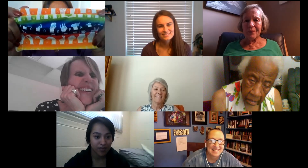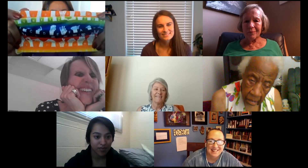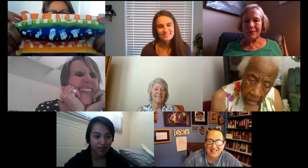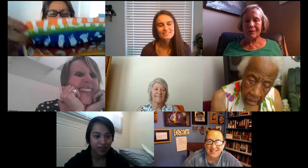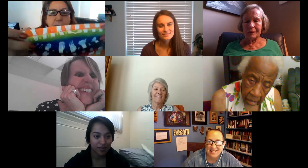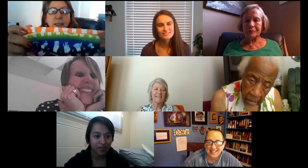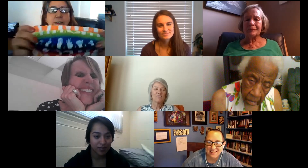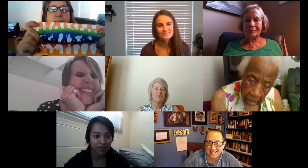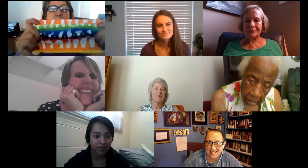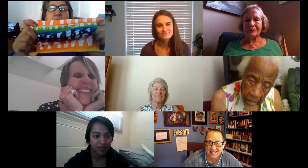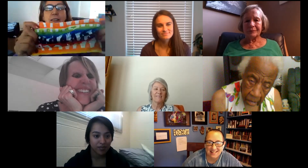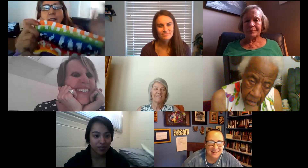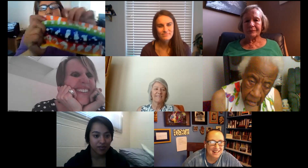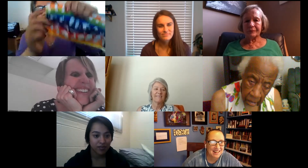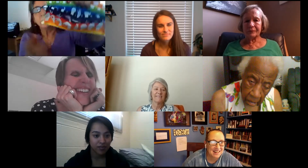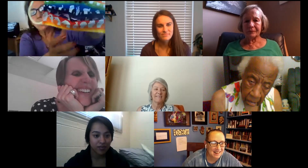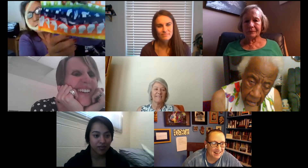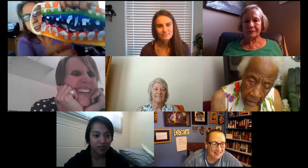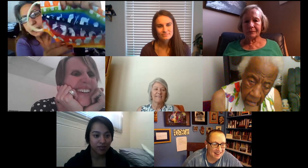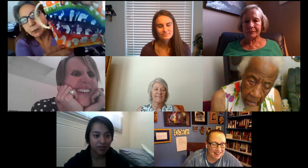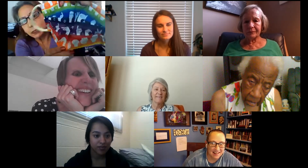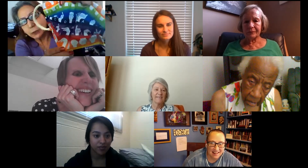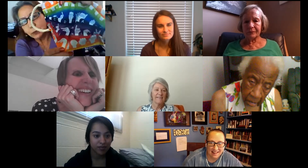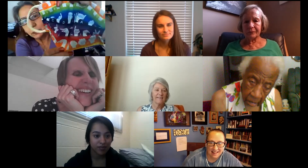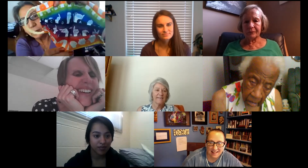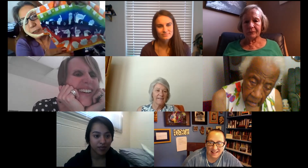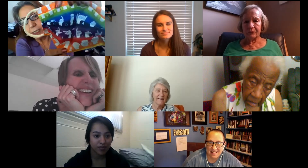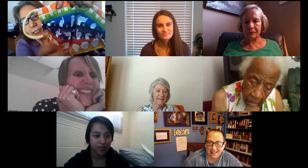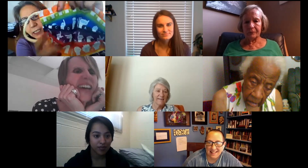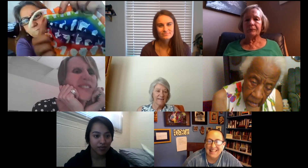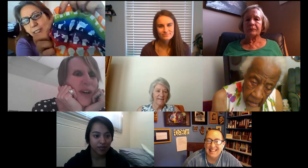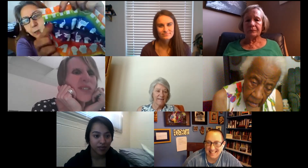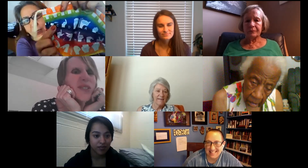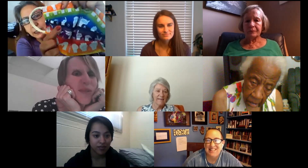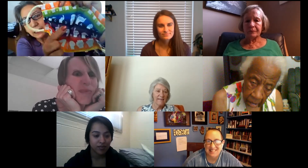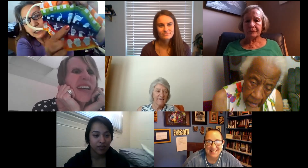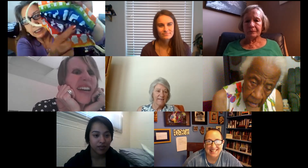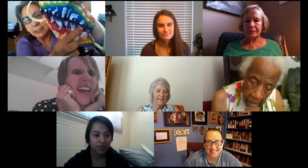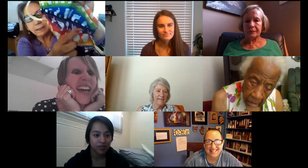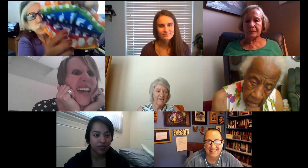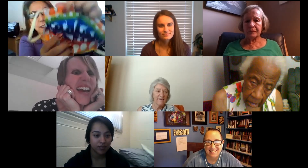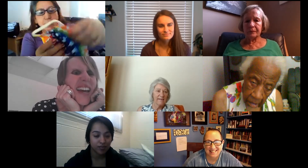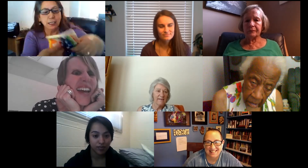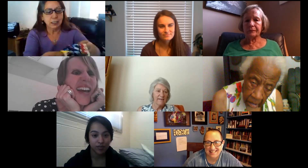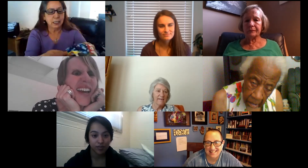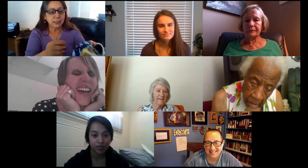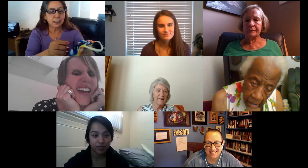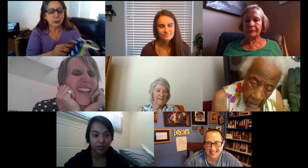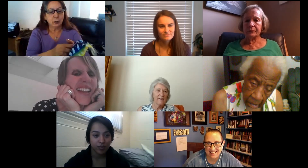Okay, and you can see it is really cool. It has A, B, C, D, E. And then it has a little